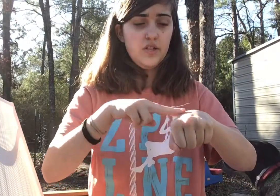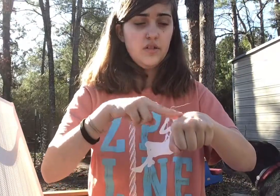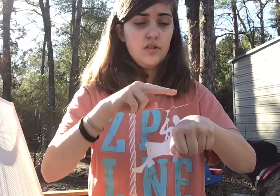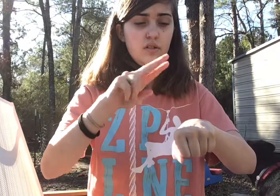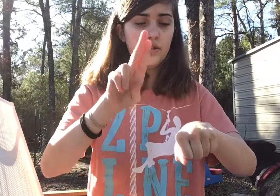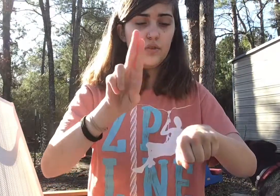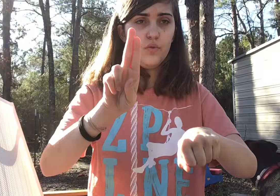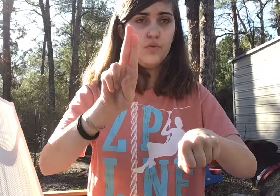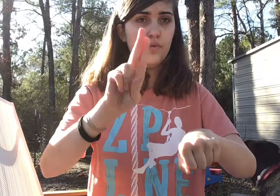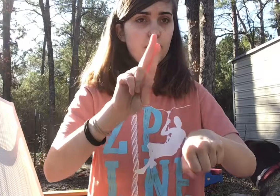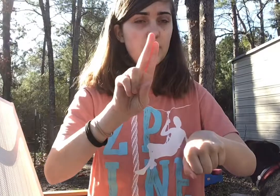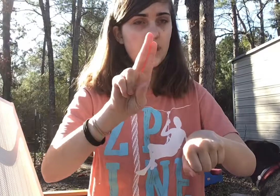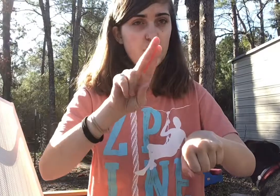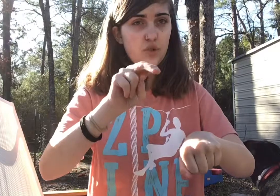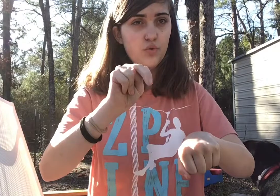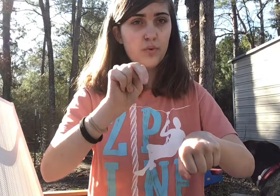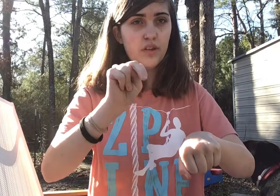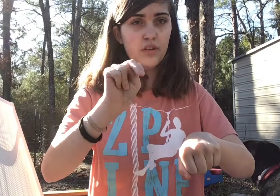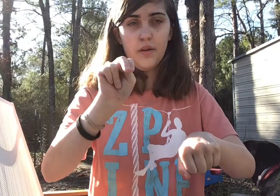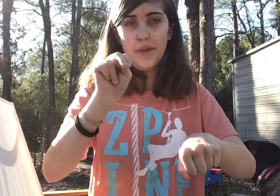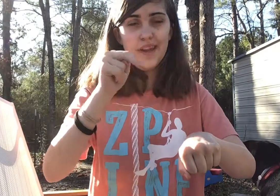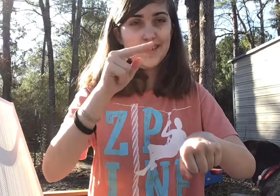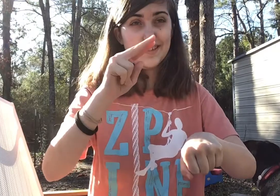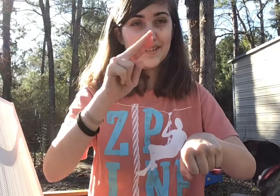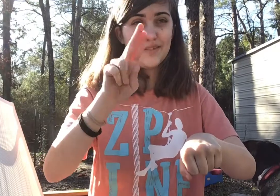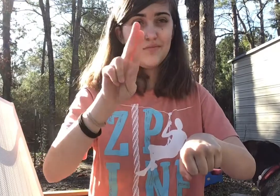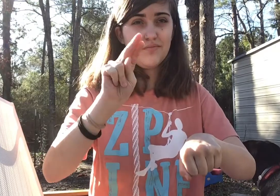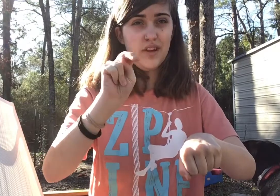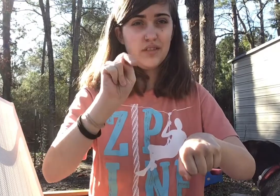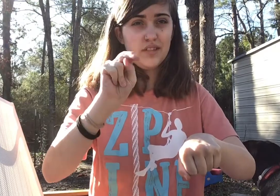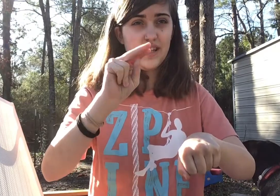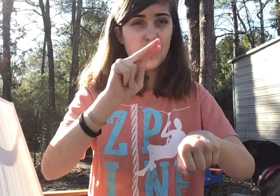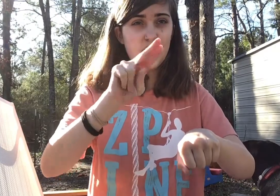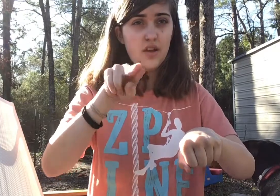nation, so it's a U, but I guess it's counts as an N.